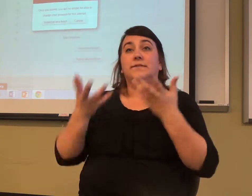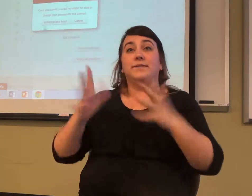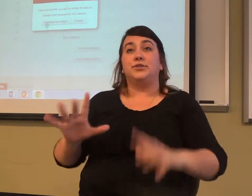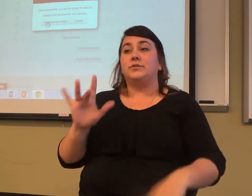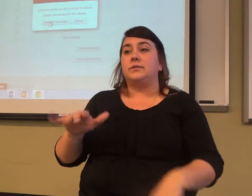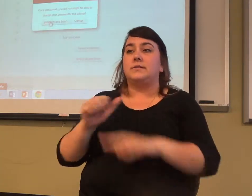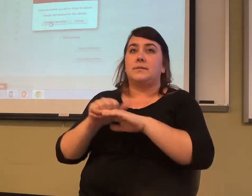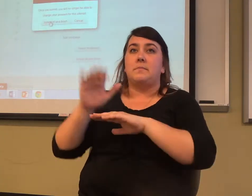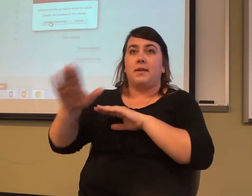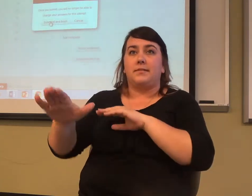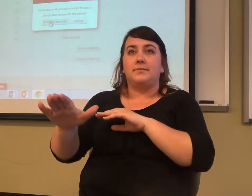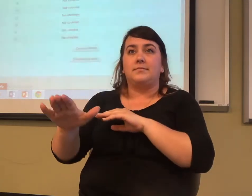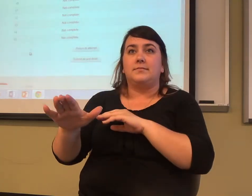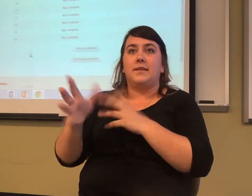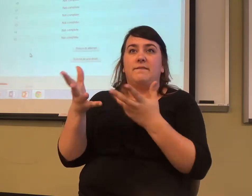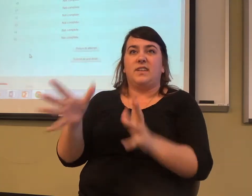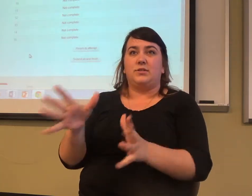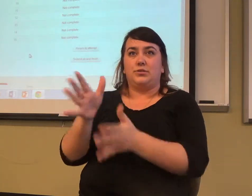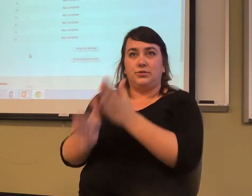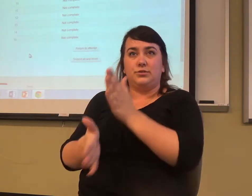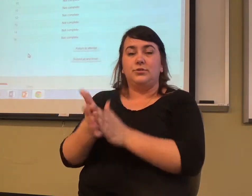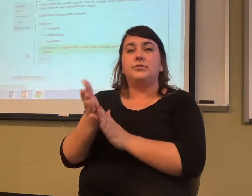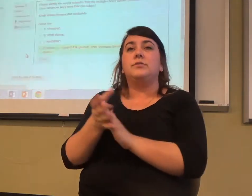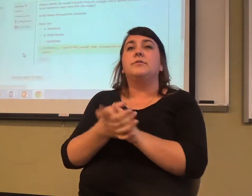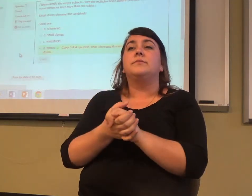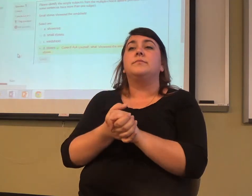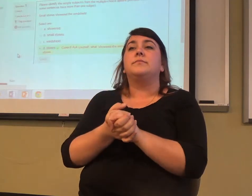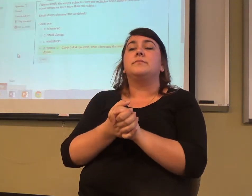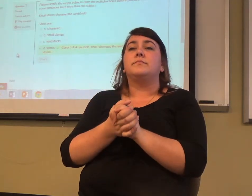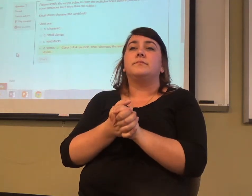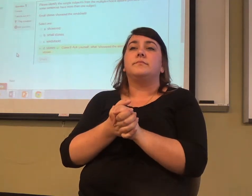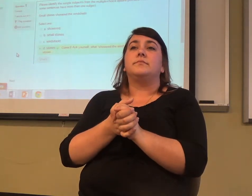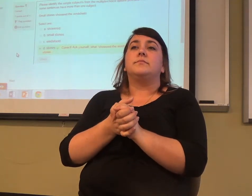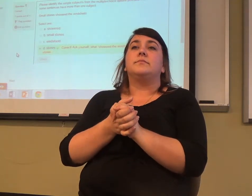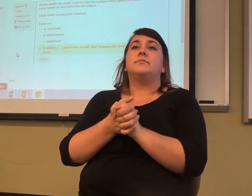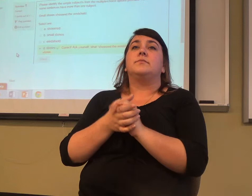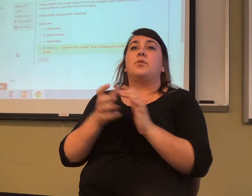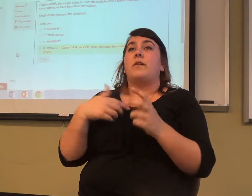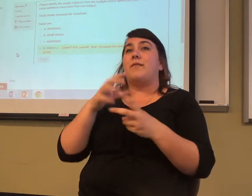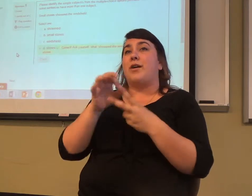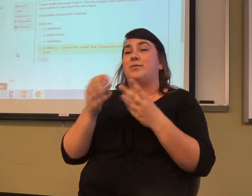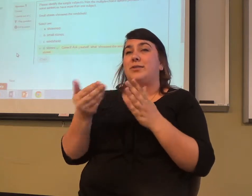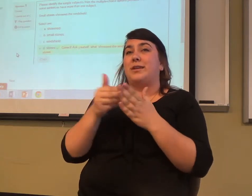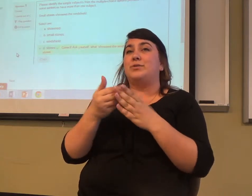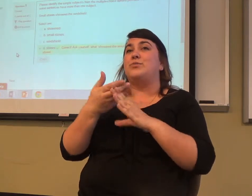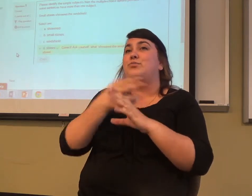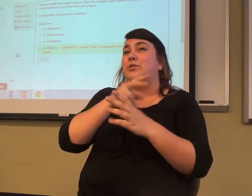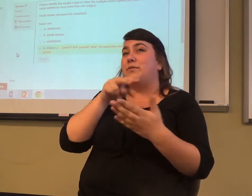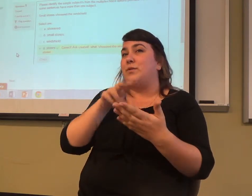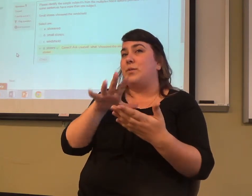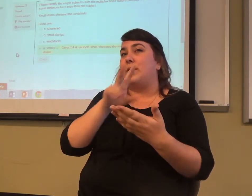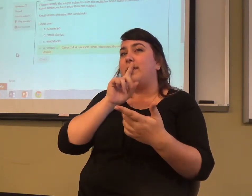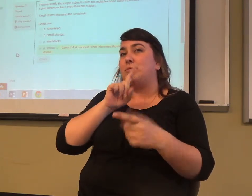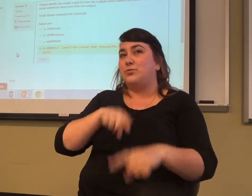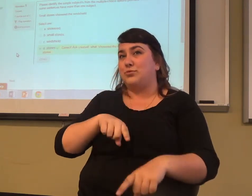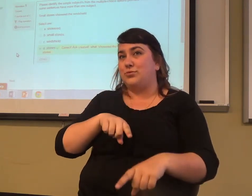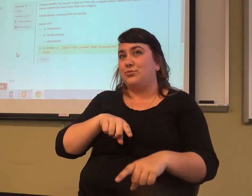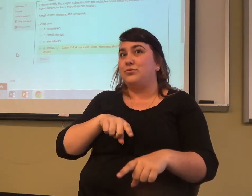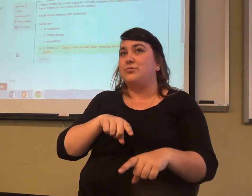and finish. Again, then you have the option to again preview your answers and review.